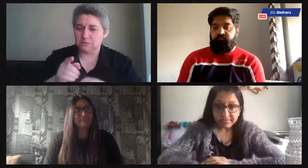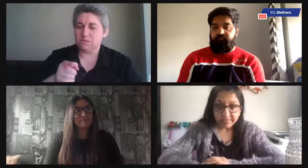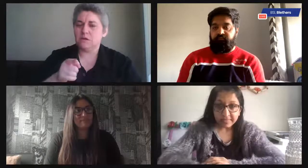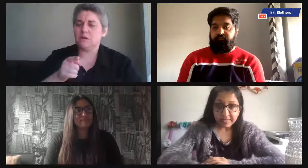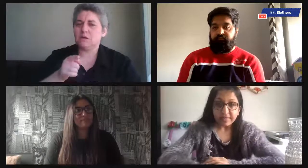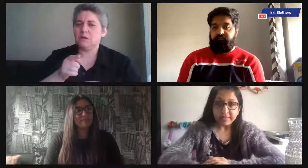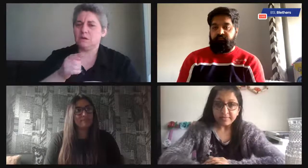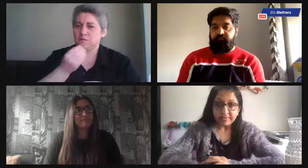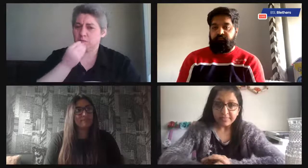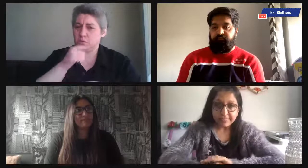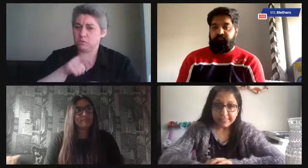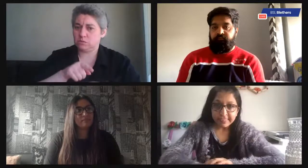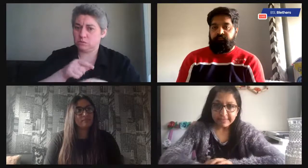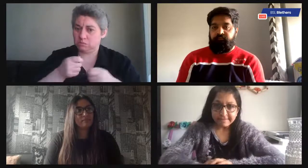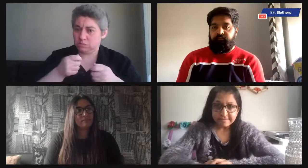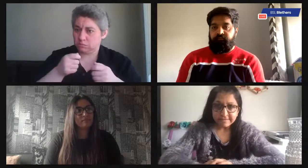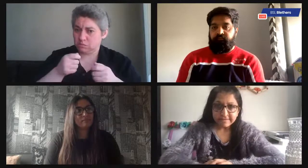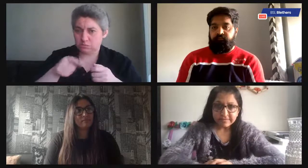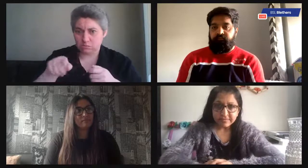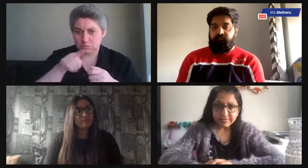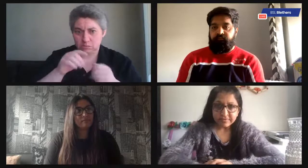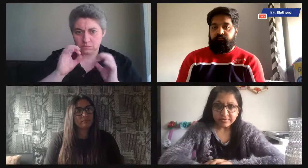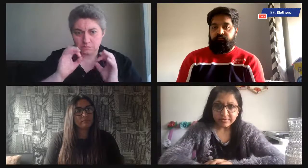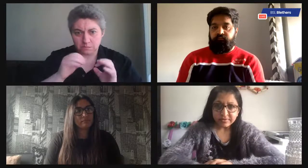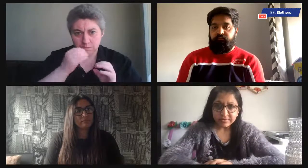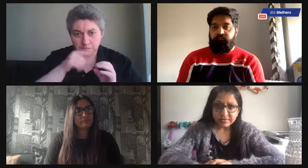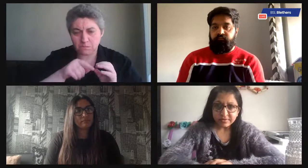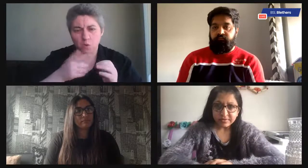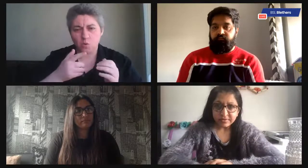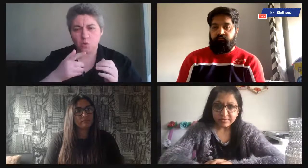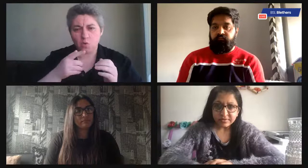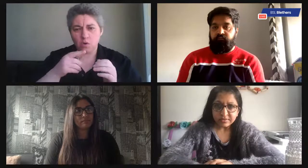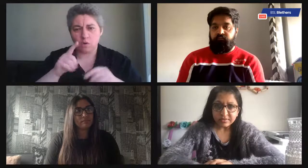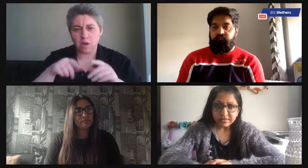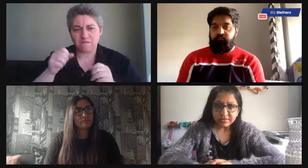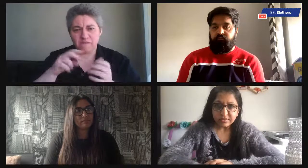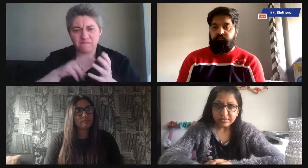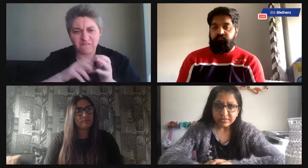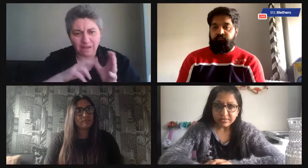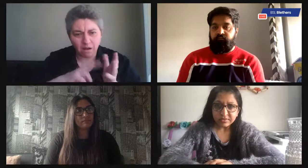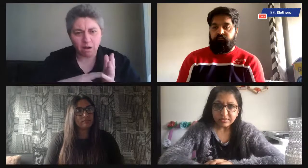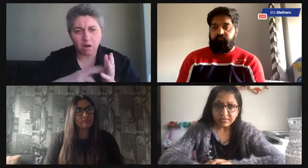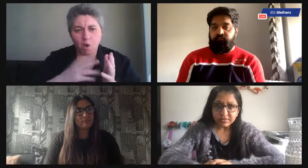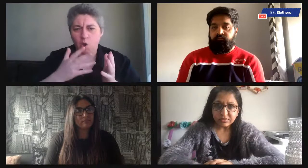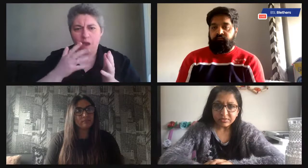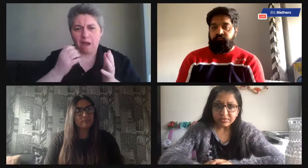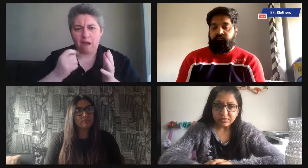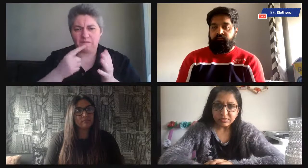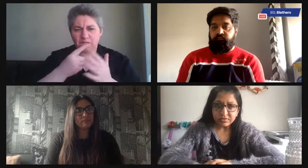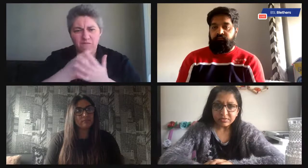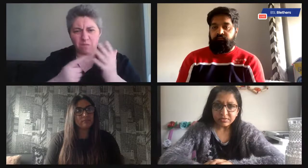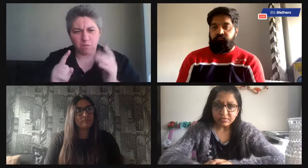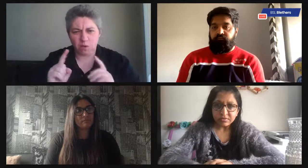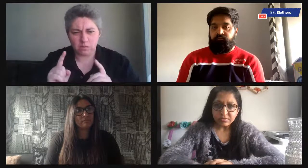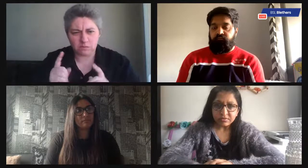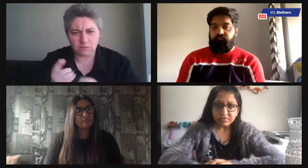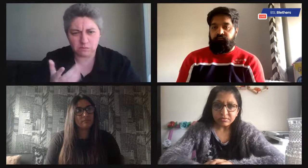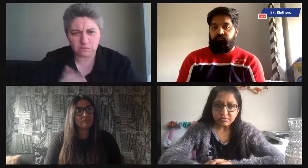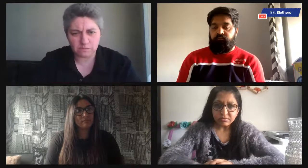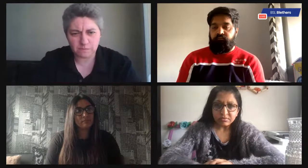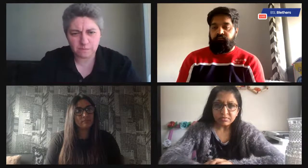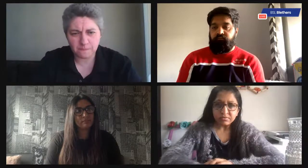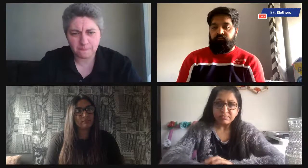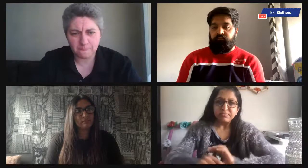HALAL. That's how you spell it, halal. Oh, thanks for the sign. And that food is special food, but is